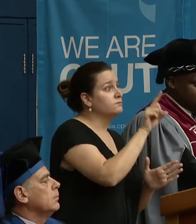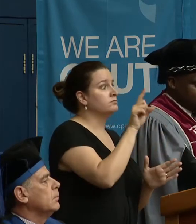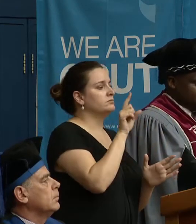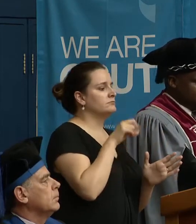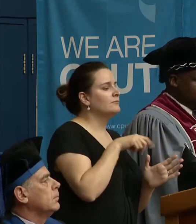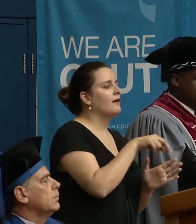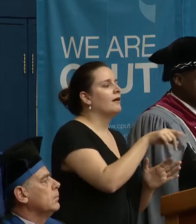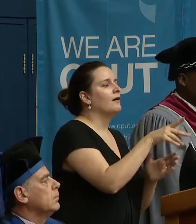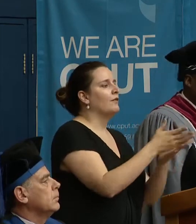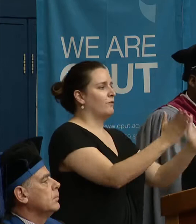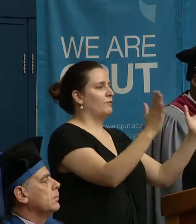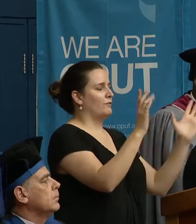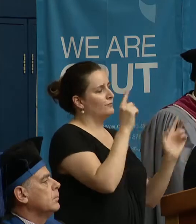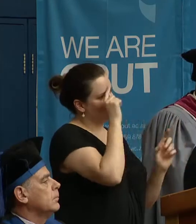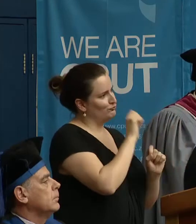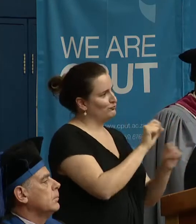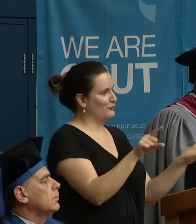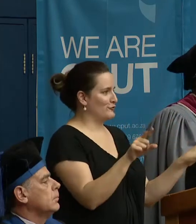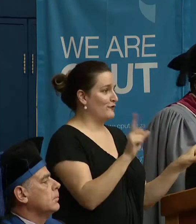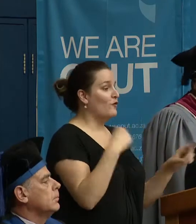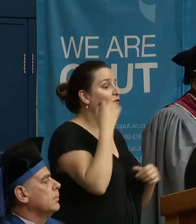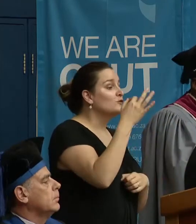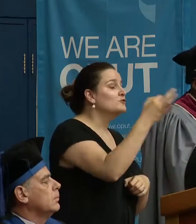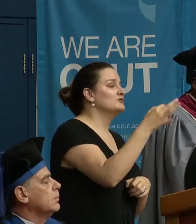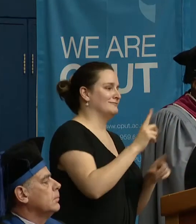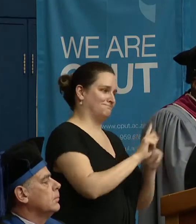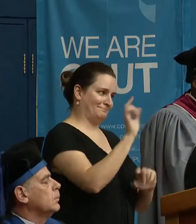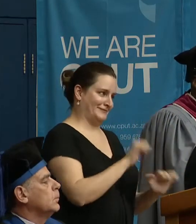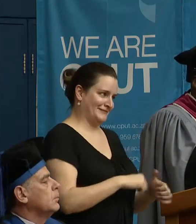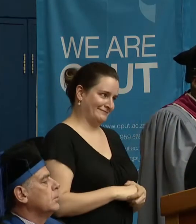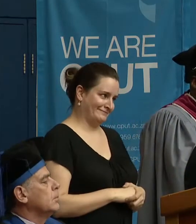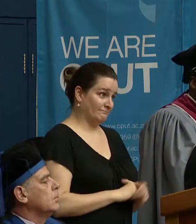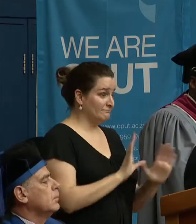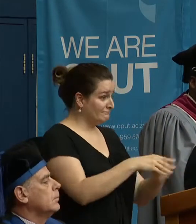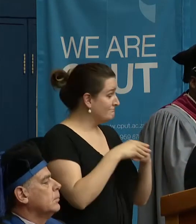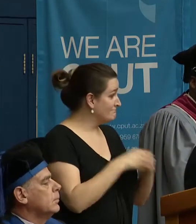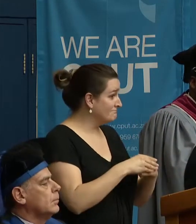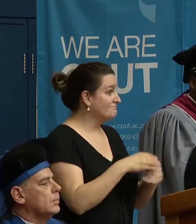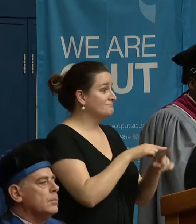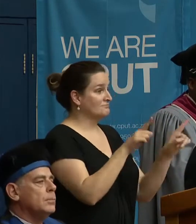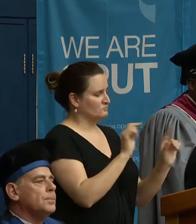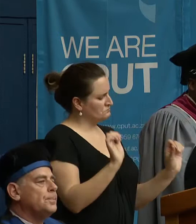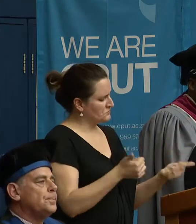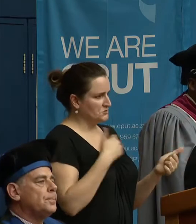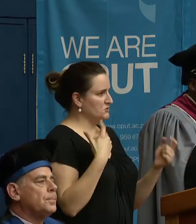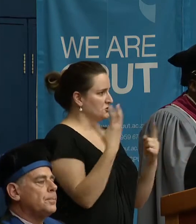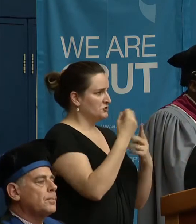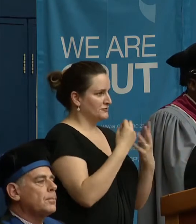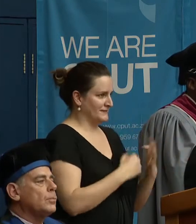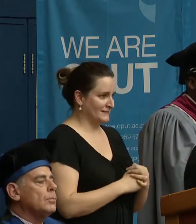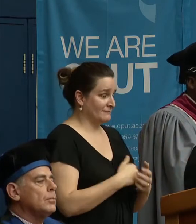lead you to even greater success in the future. Congratulations once again on your fine achievements.